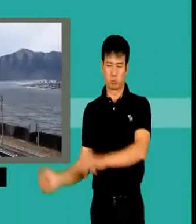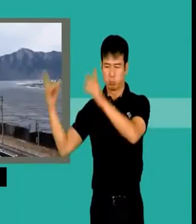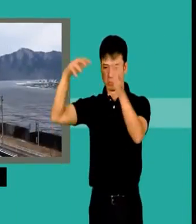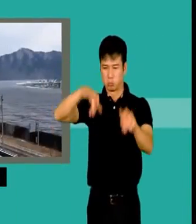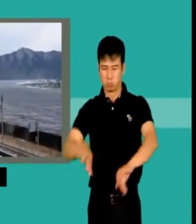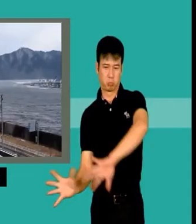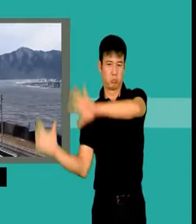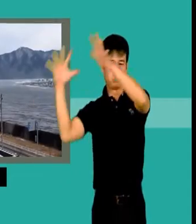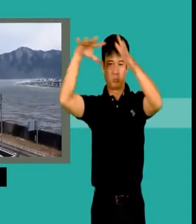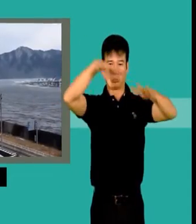tsunamis,